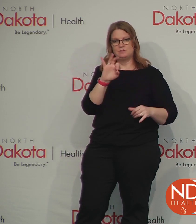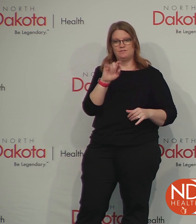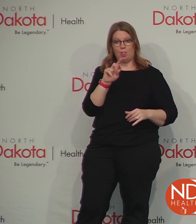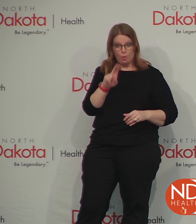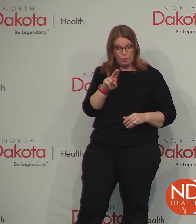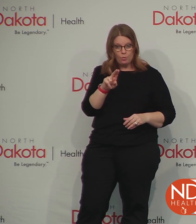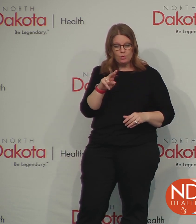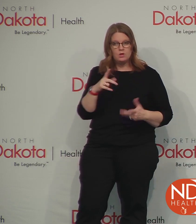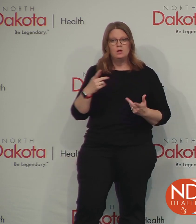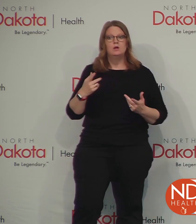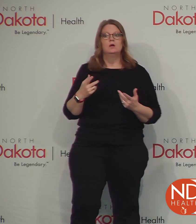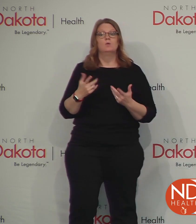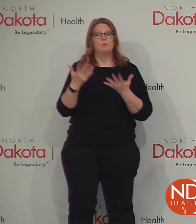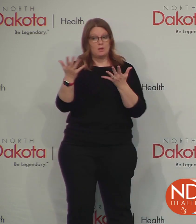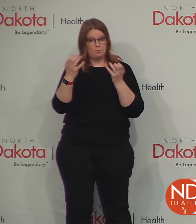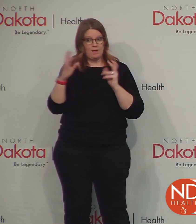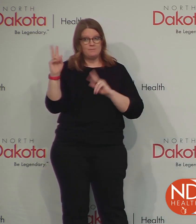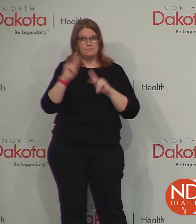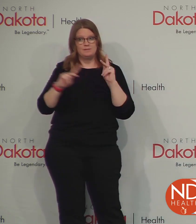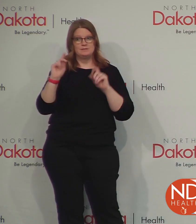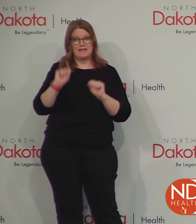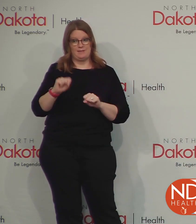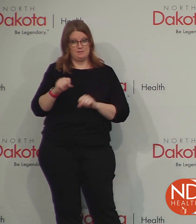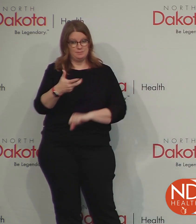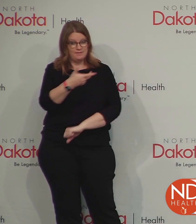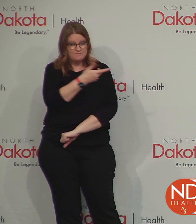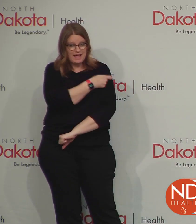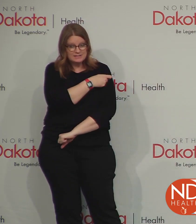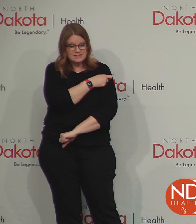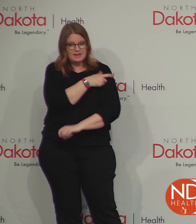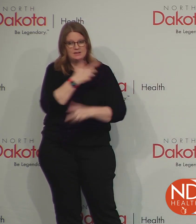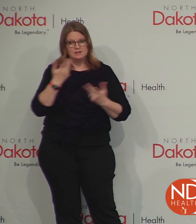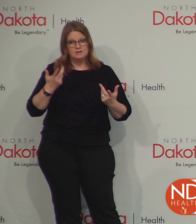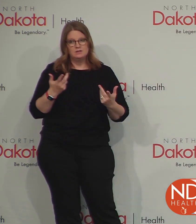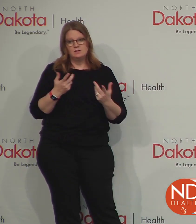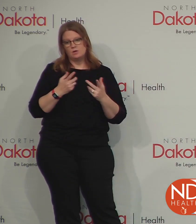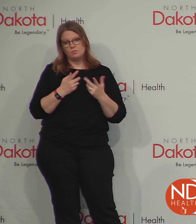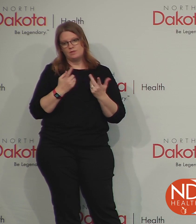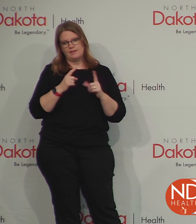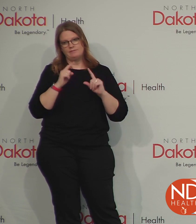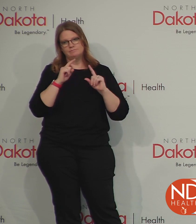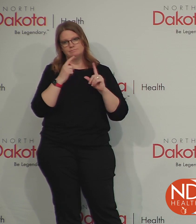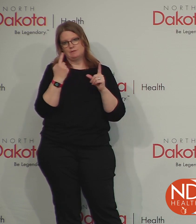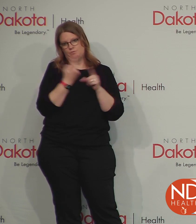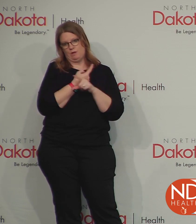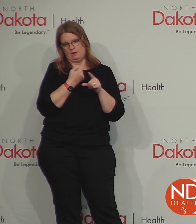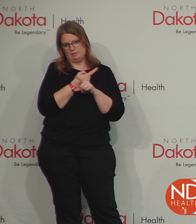want people to be able to be vaccinated wherever they're normally vaccinated and in the